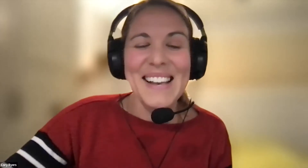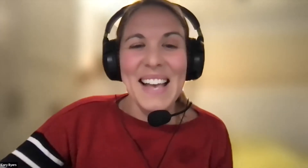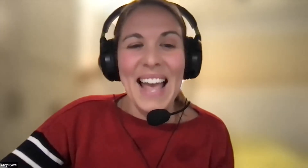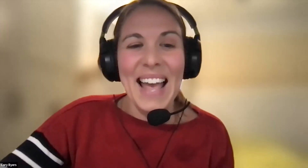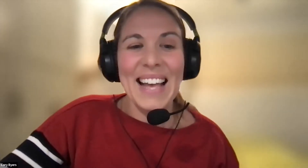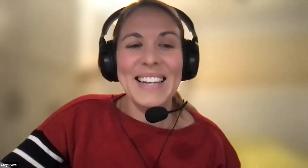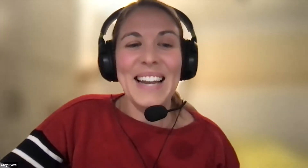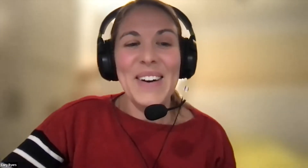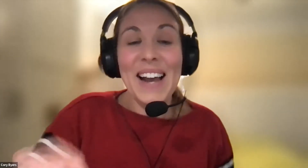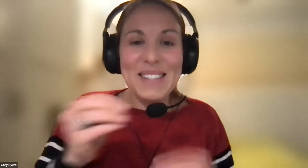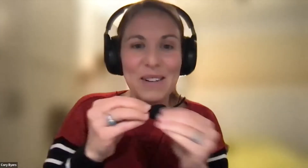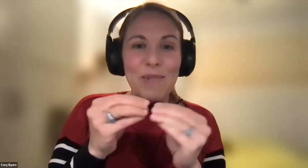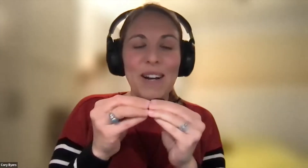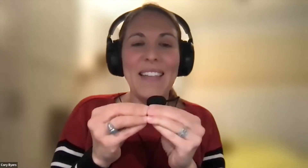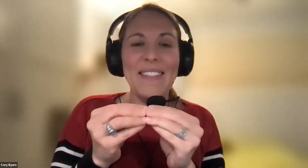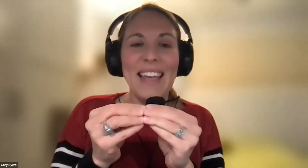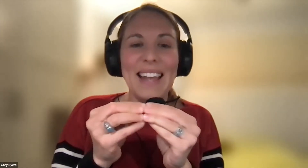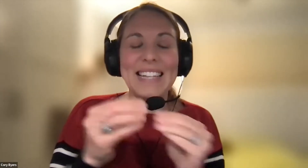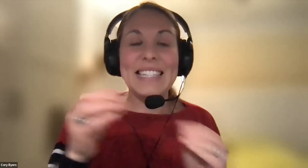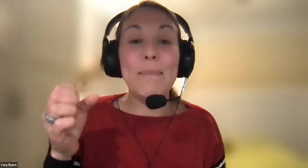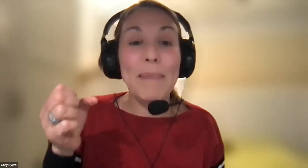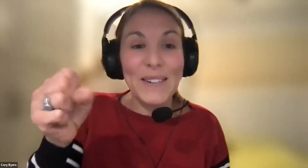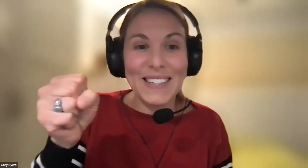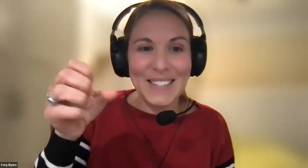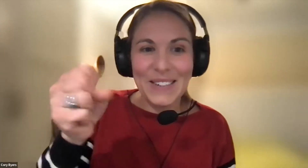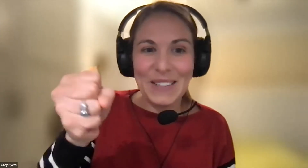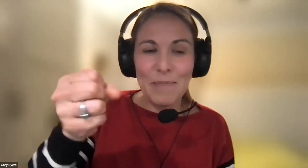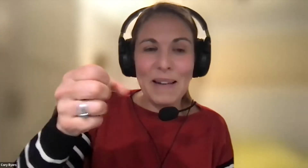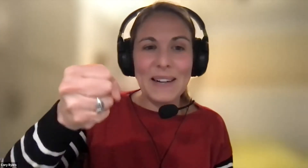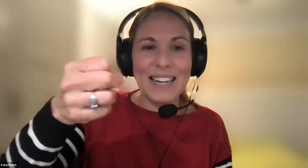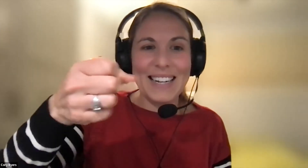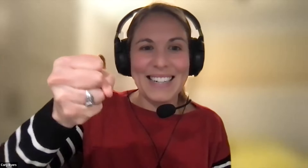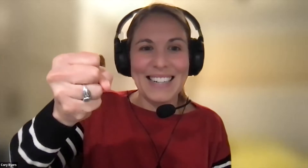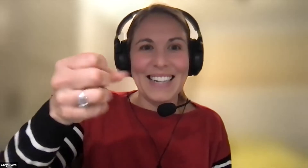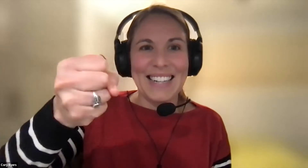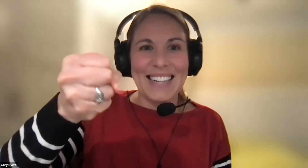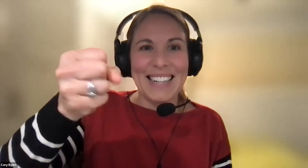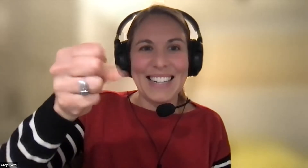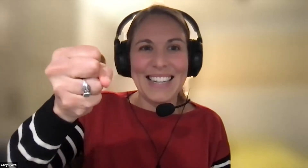Yes. And okay, so more. And then let's see, milk. Do you all know milk?